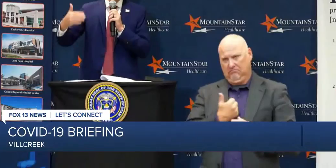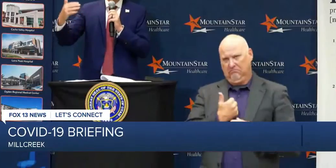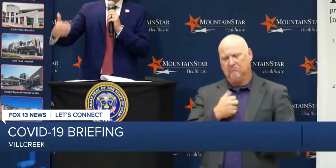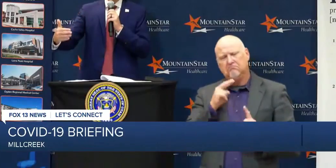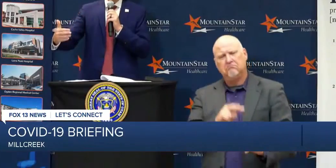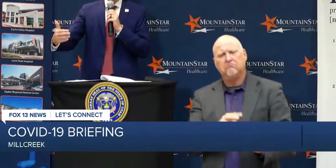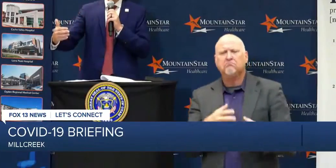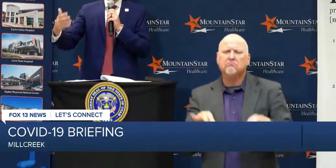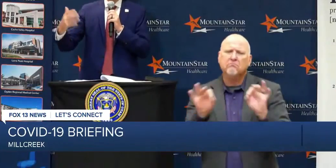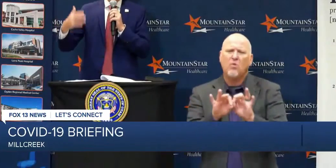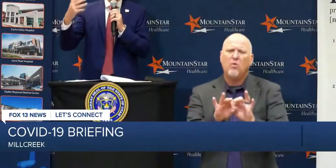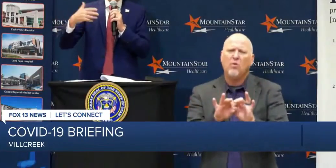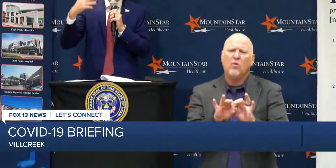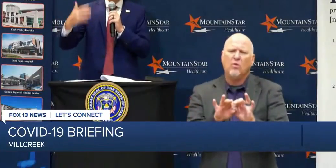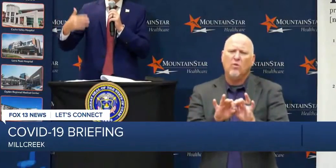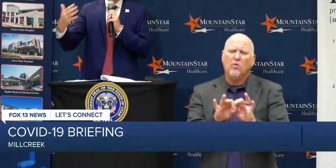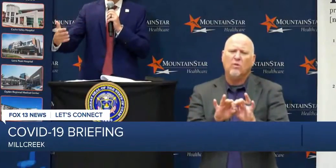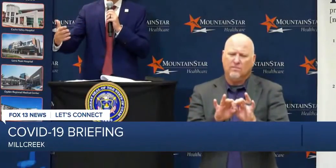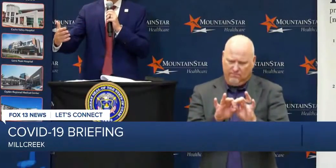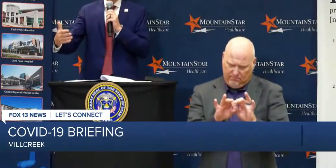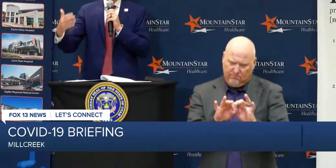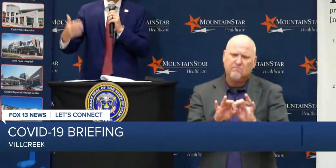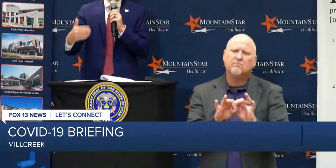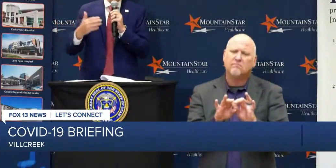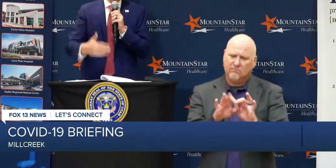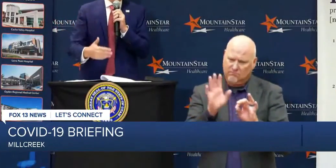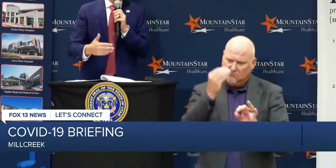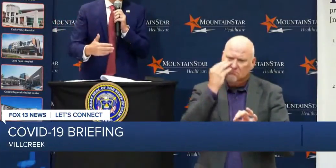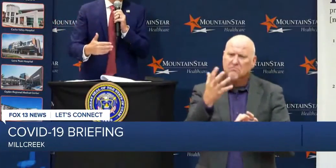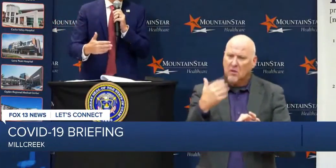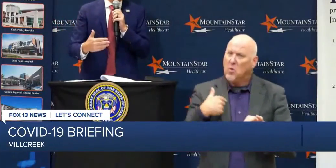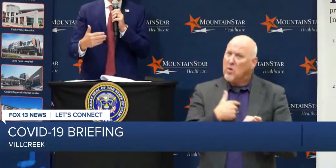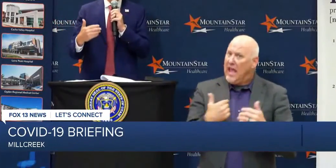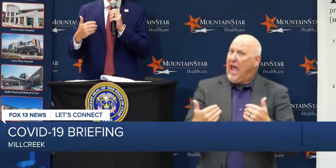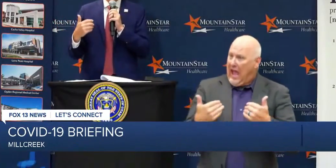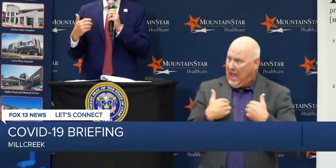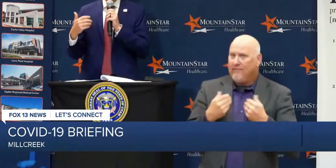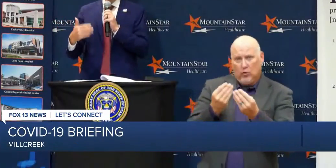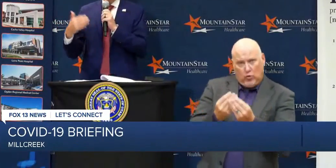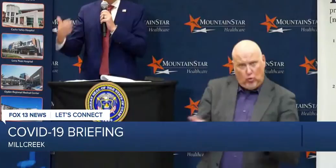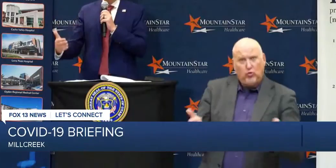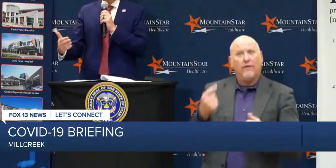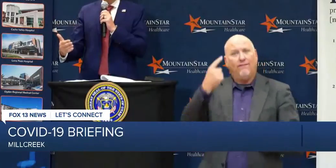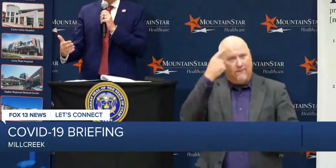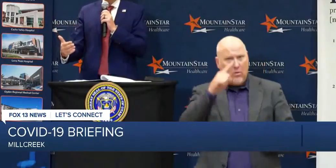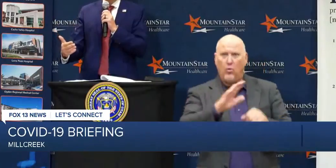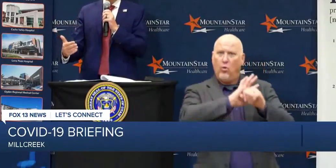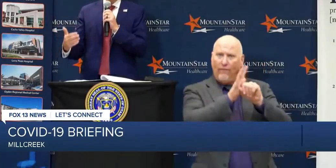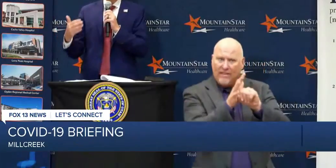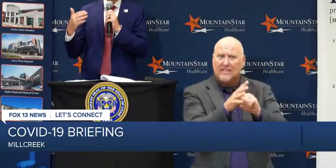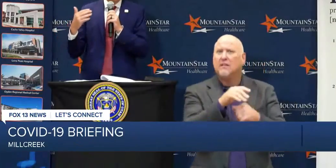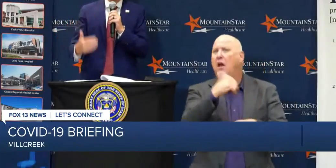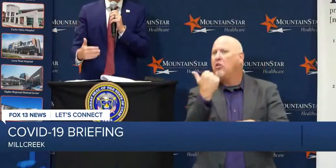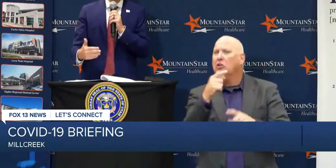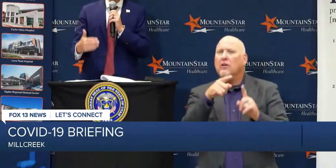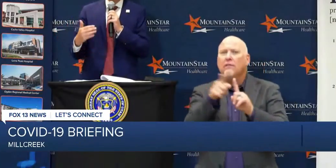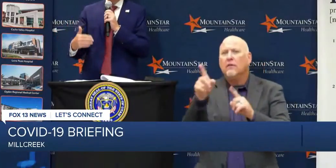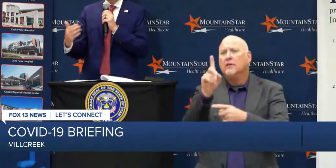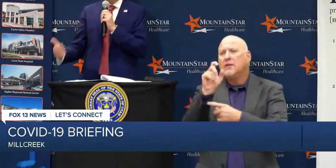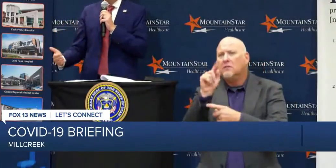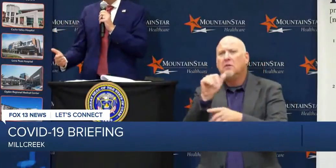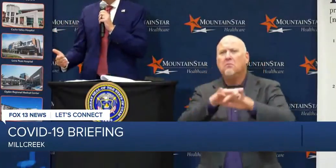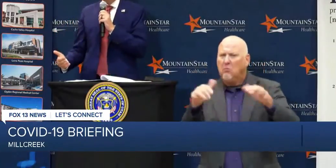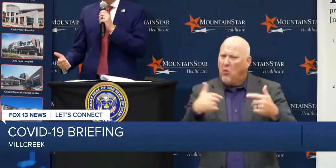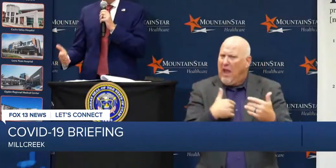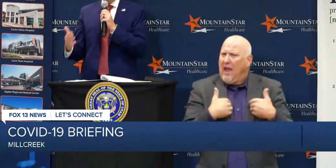to this virus provided by the government in the form of vaccinations for everyone